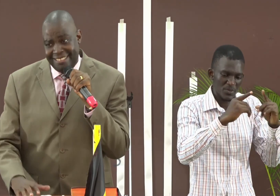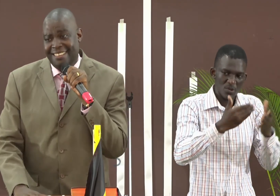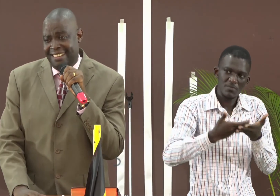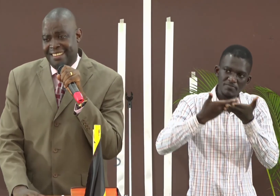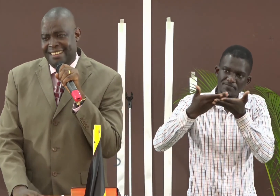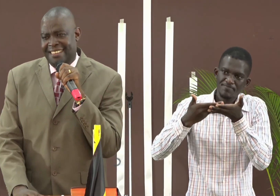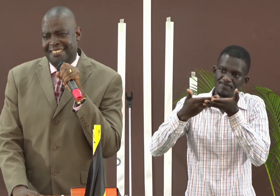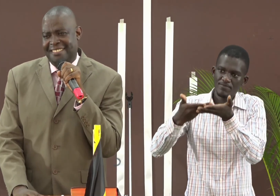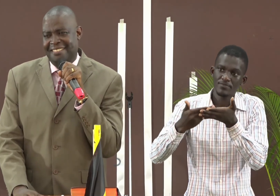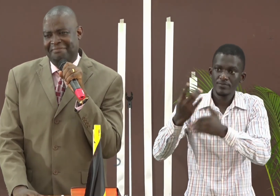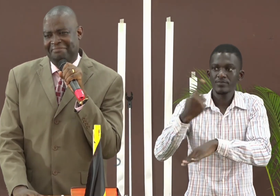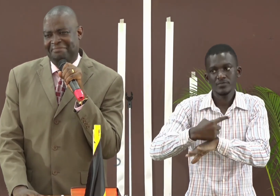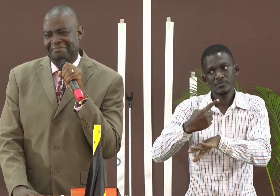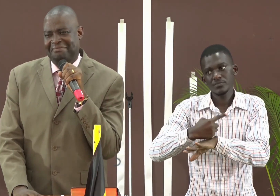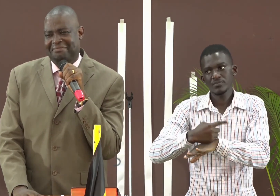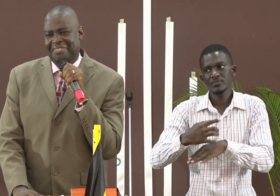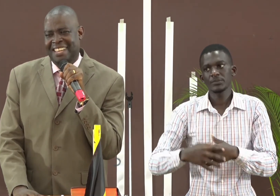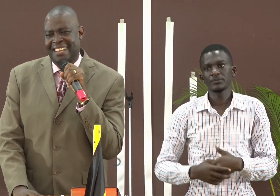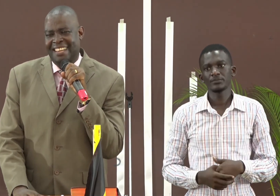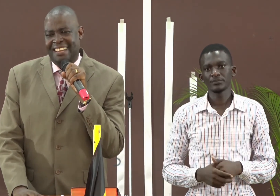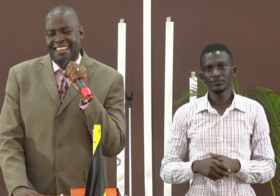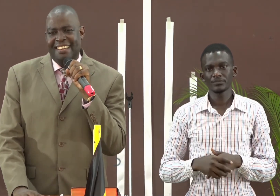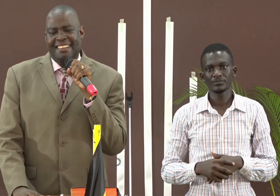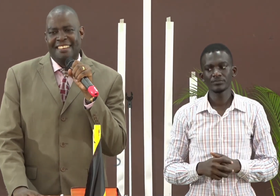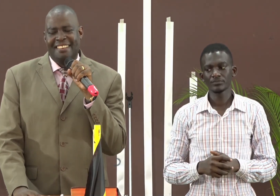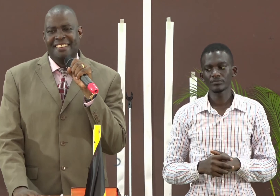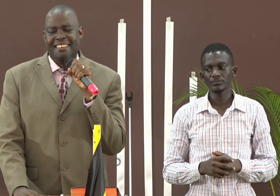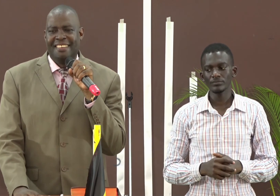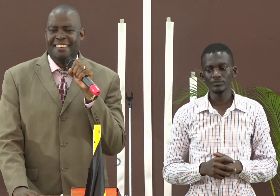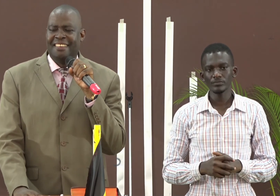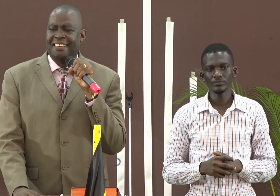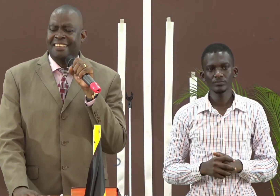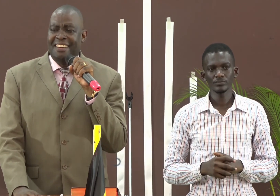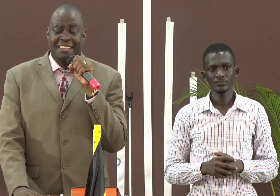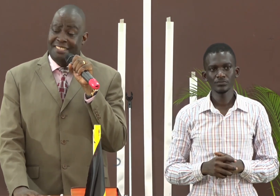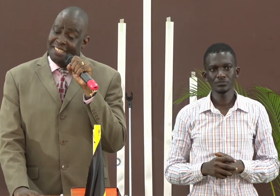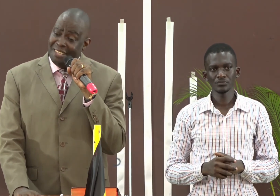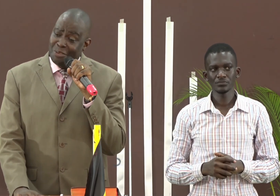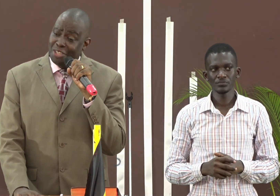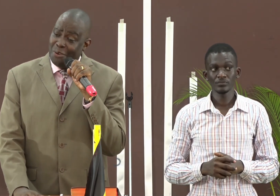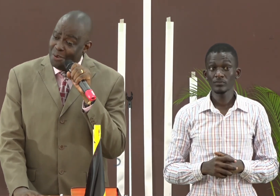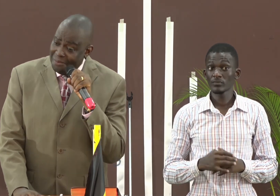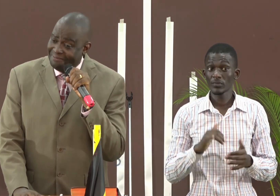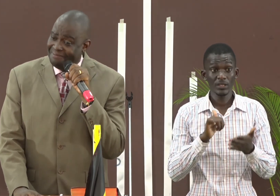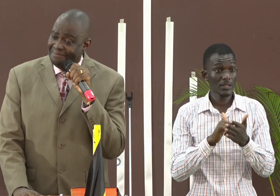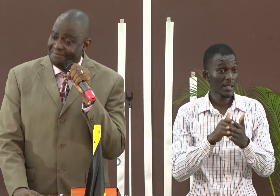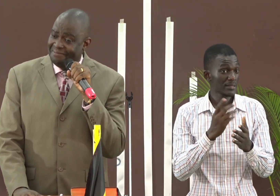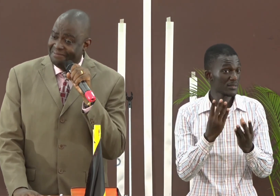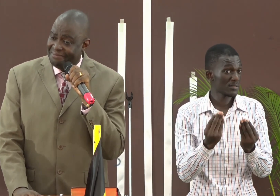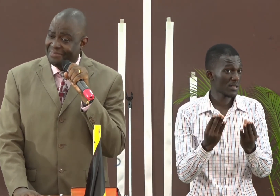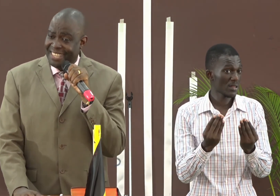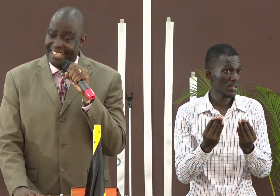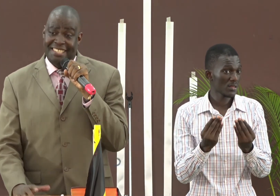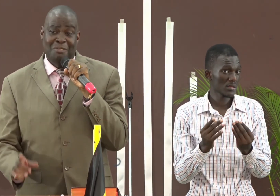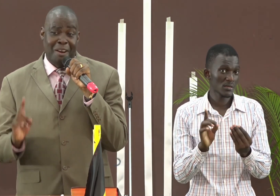n'atuleetera. God gives to bishop such that he can bring always and always and always. Si kintu kitono.